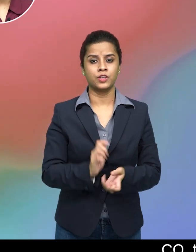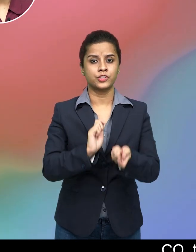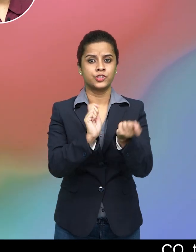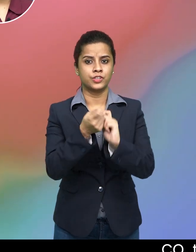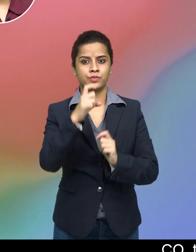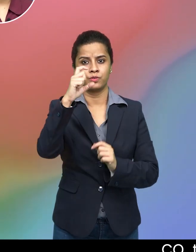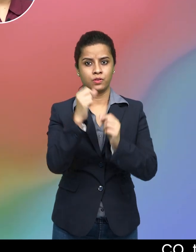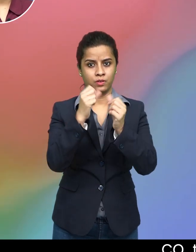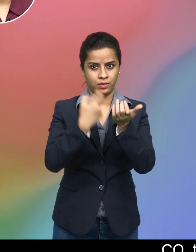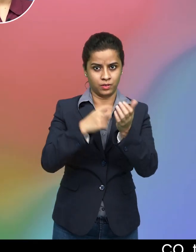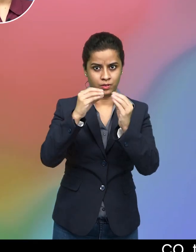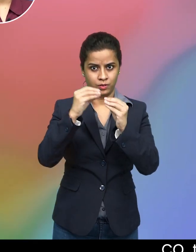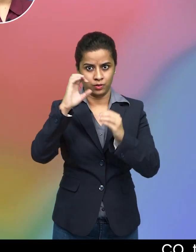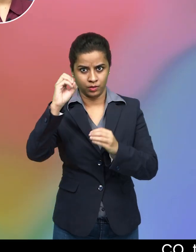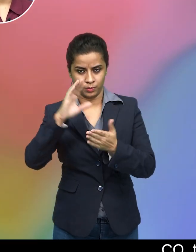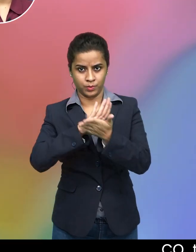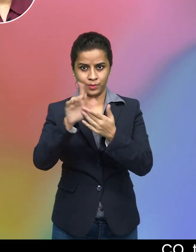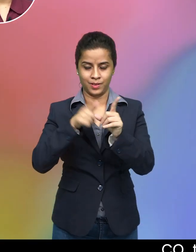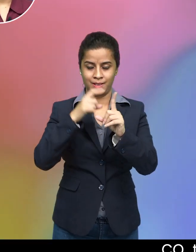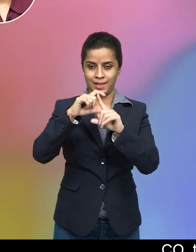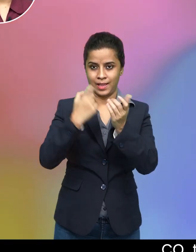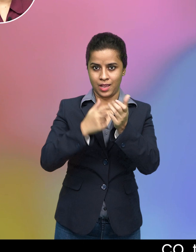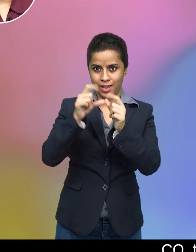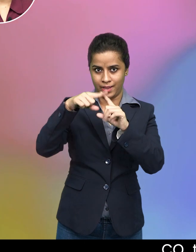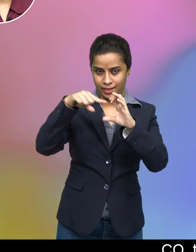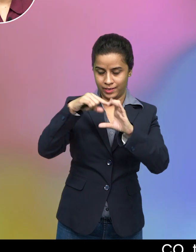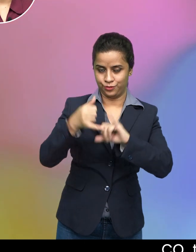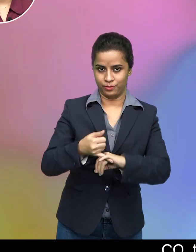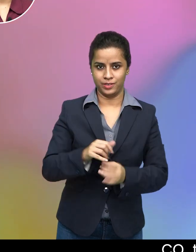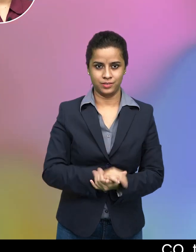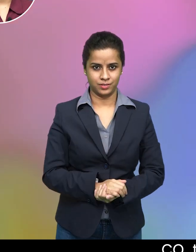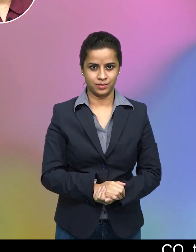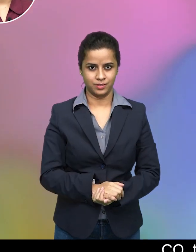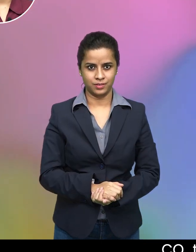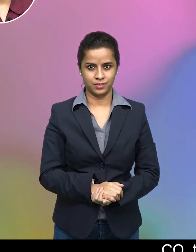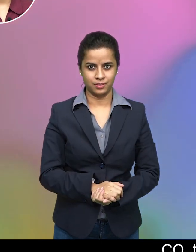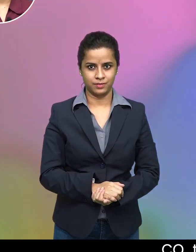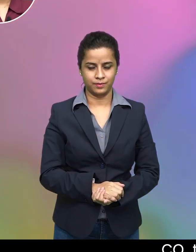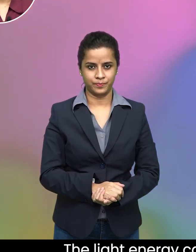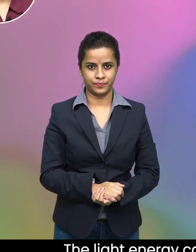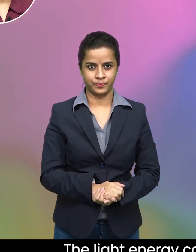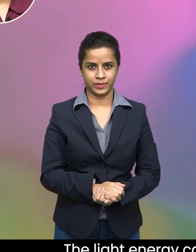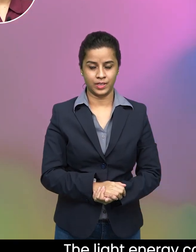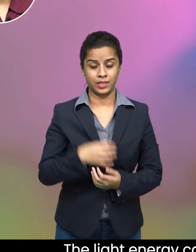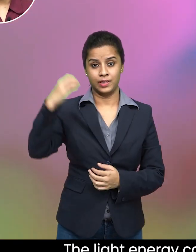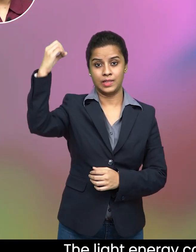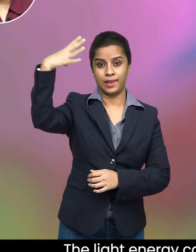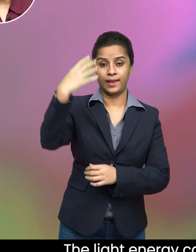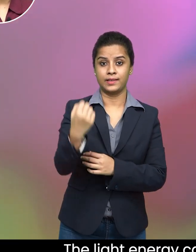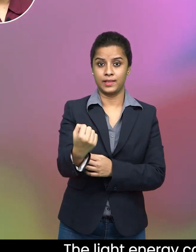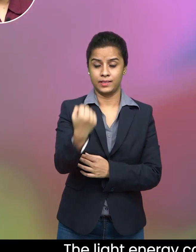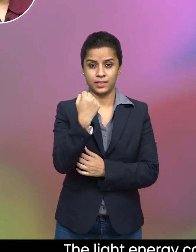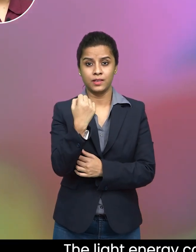carbohydrates. The light